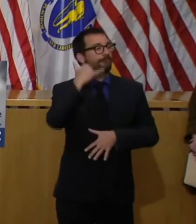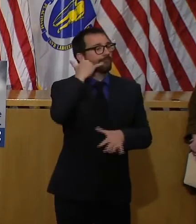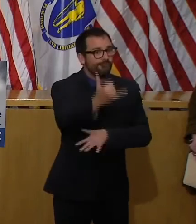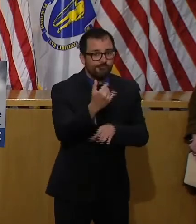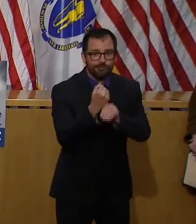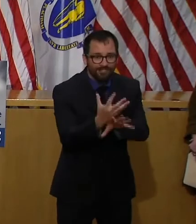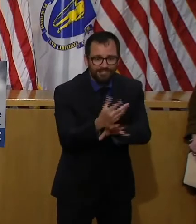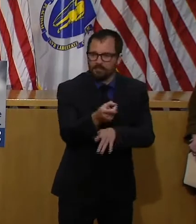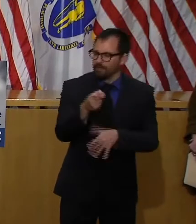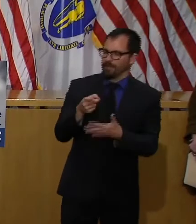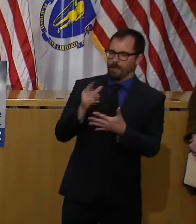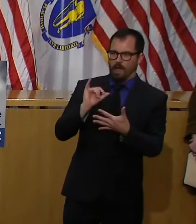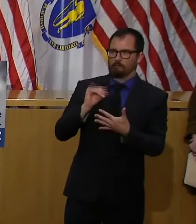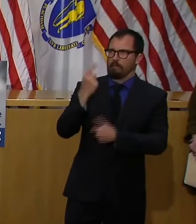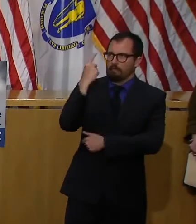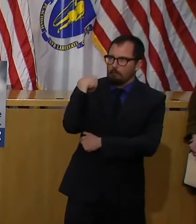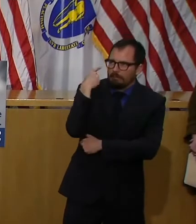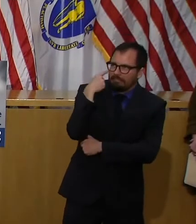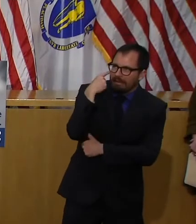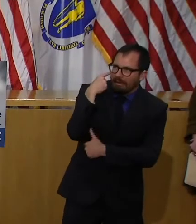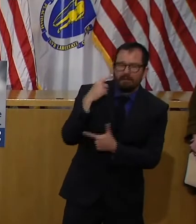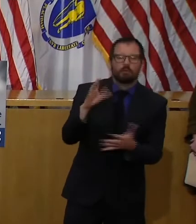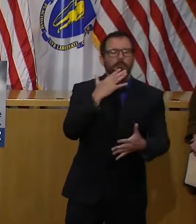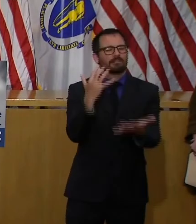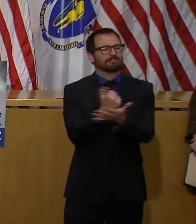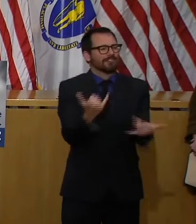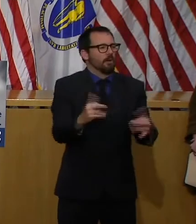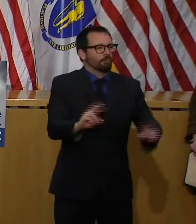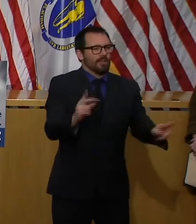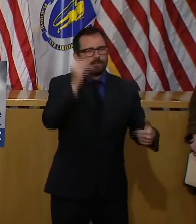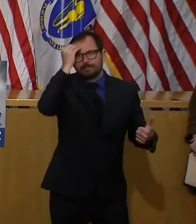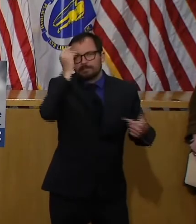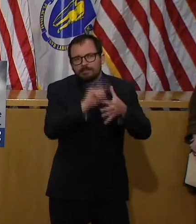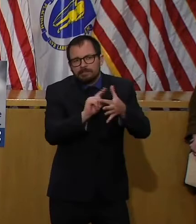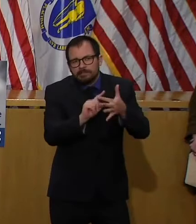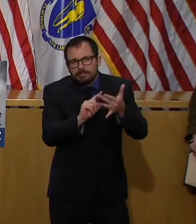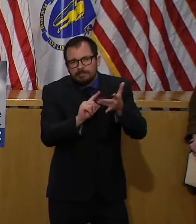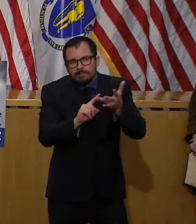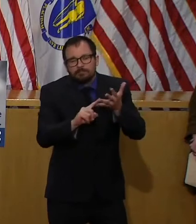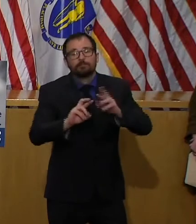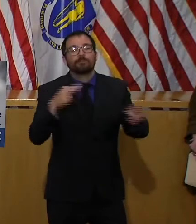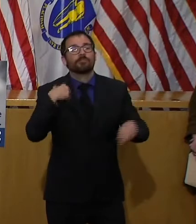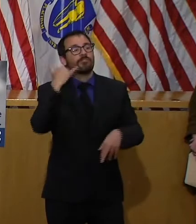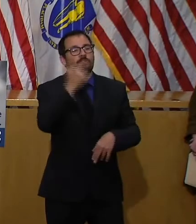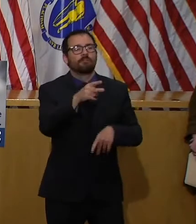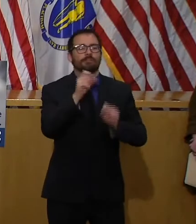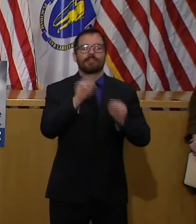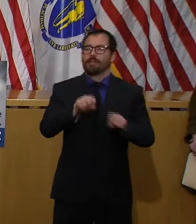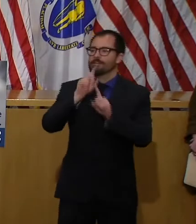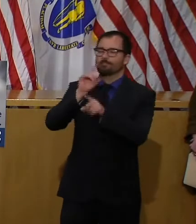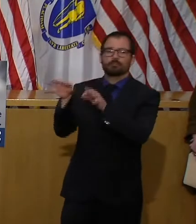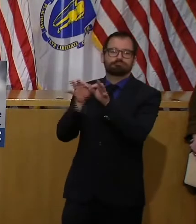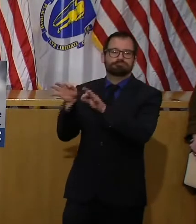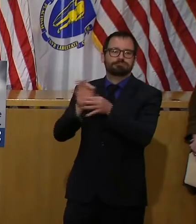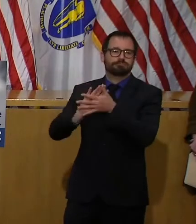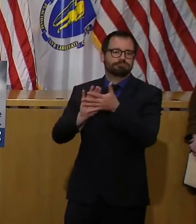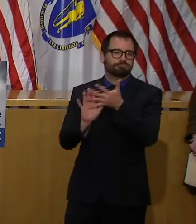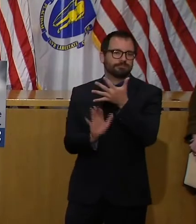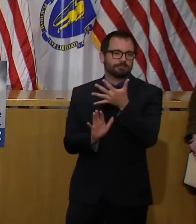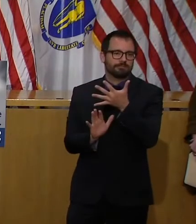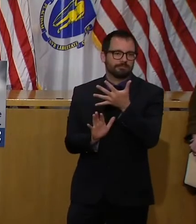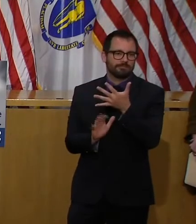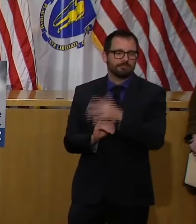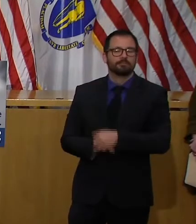about what it means to quarantine, whether or not you have what you need to safely quarantine, and also what you should do in order to get a test.